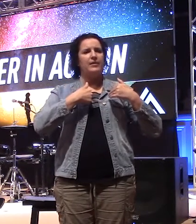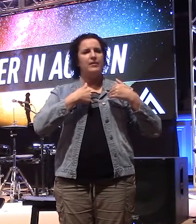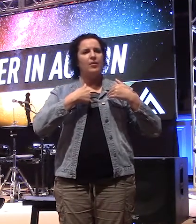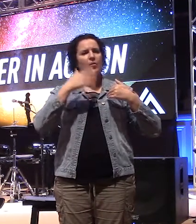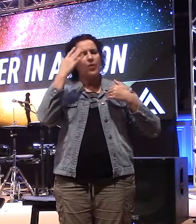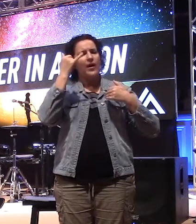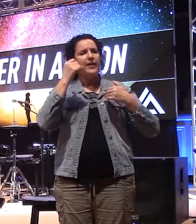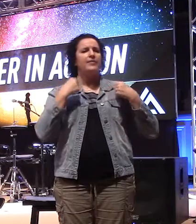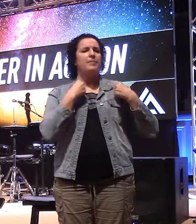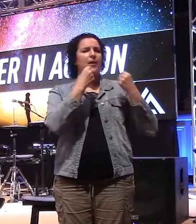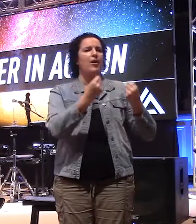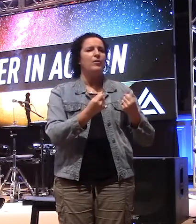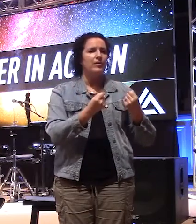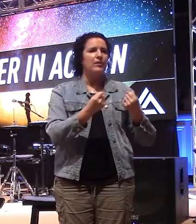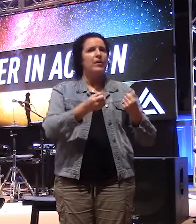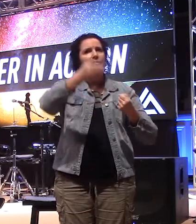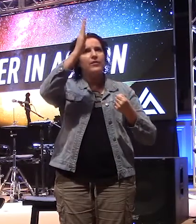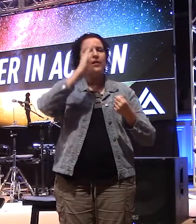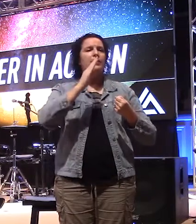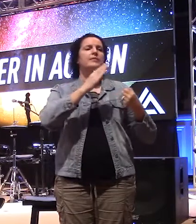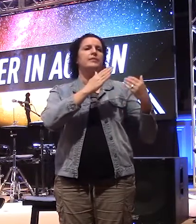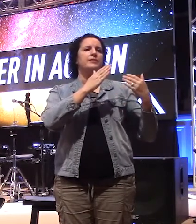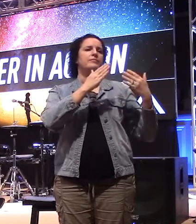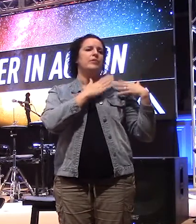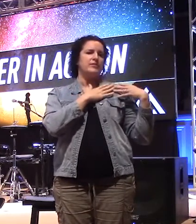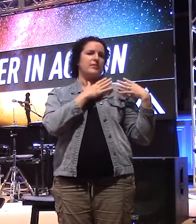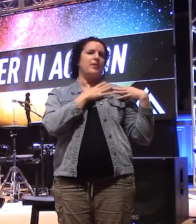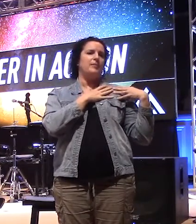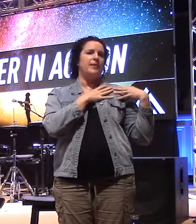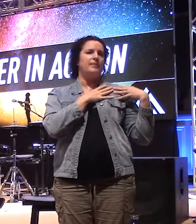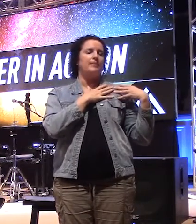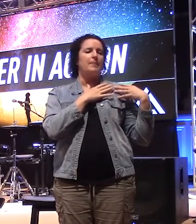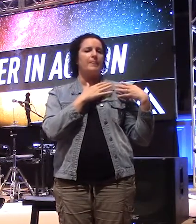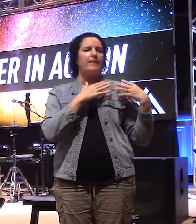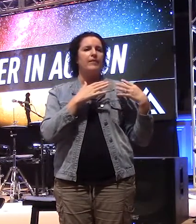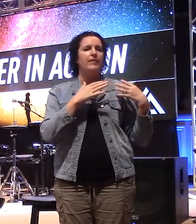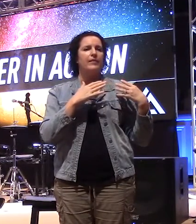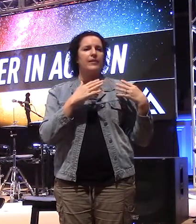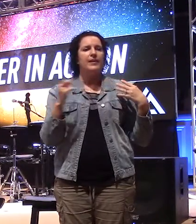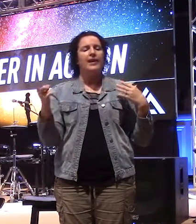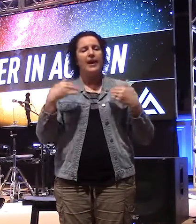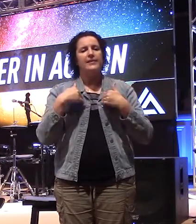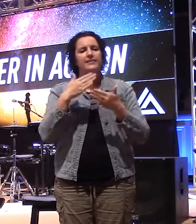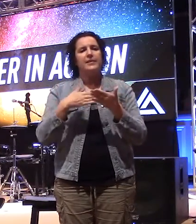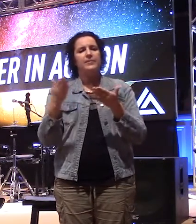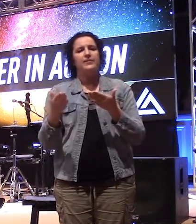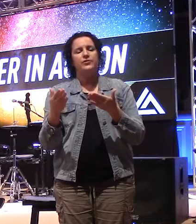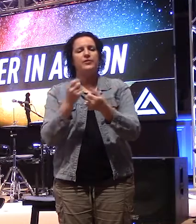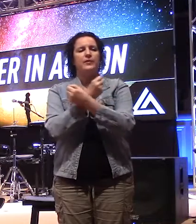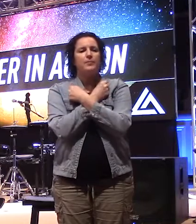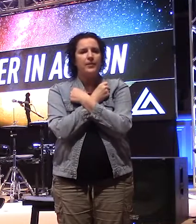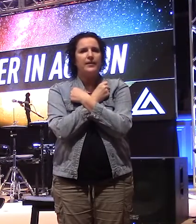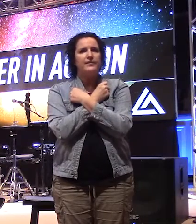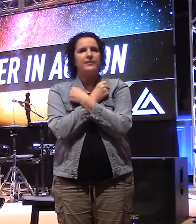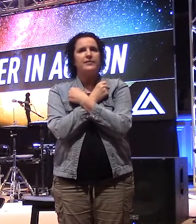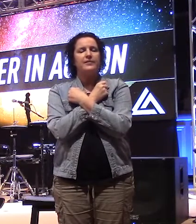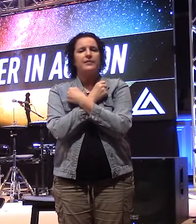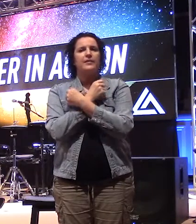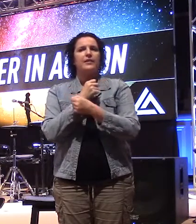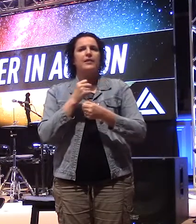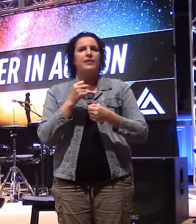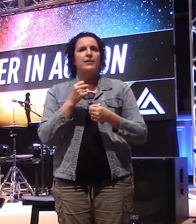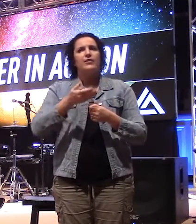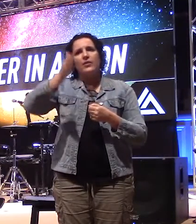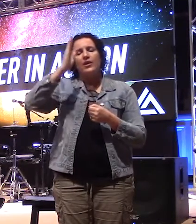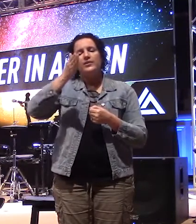God can rest upon me. I don't know what his thorn in the flesh was, but he had something. He embraced those things. God never calls us